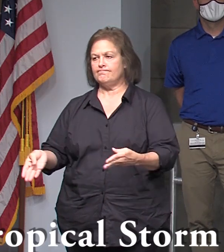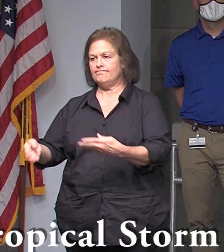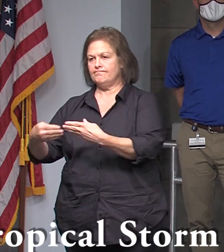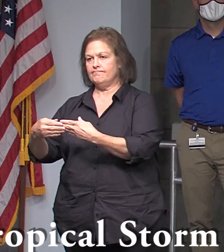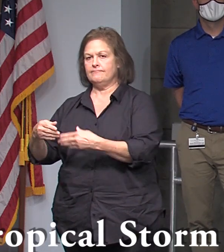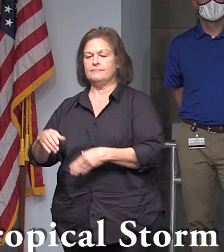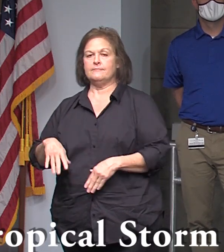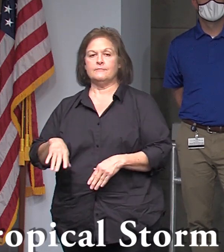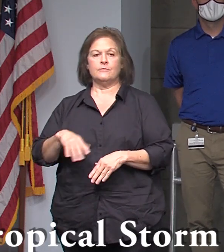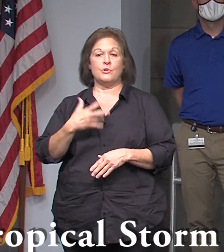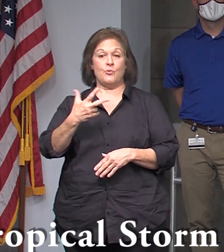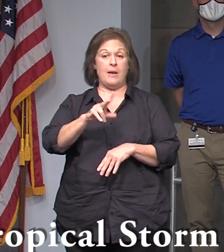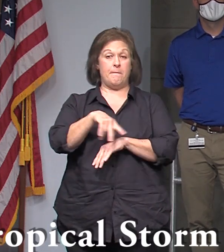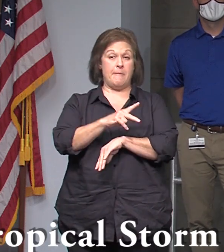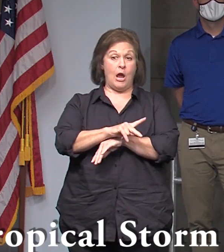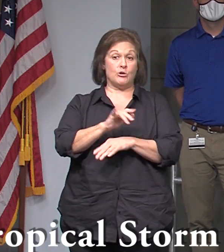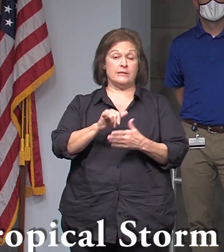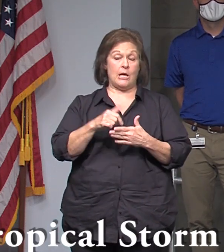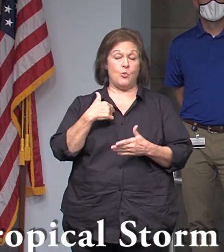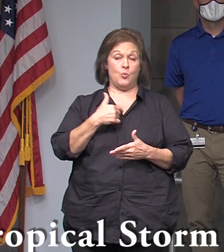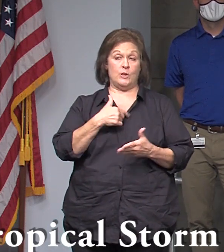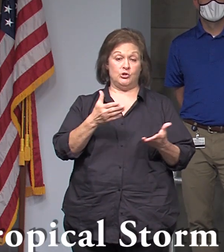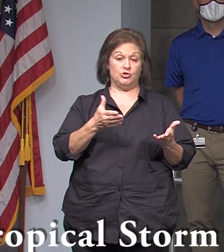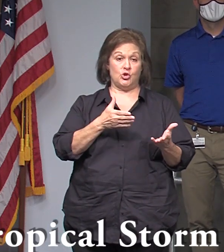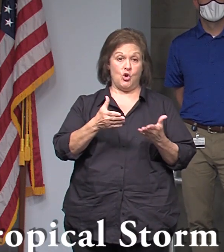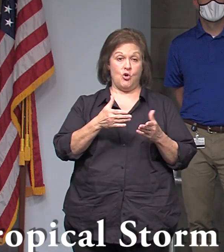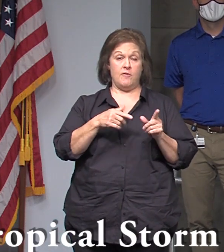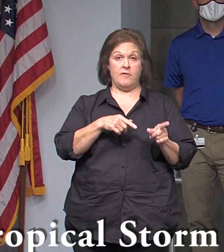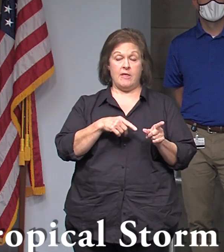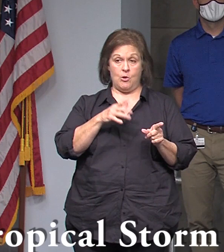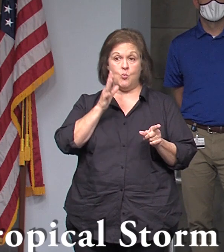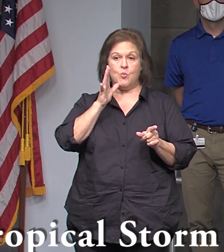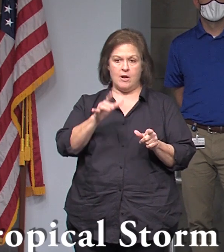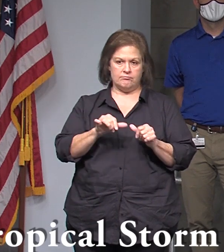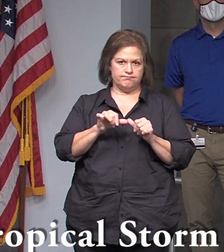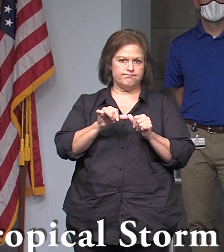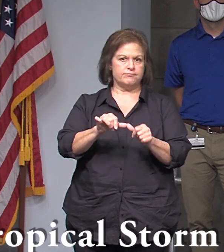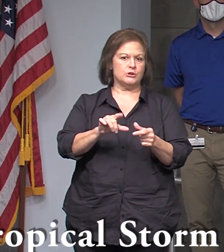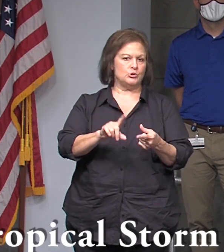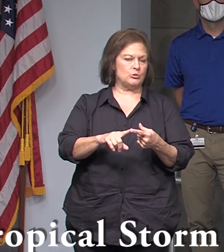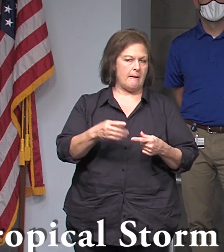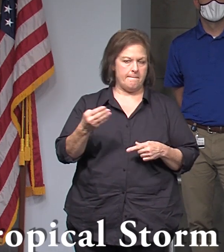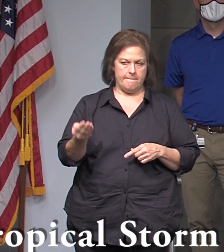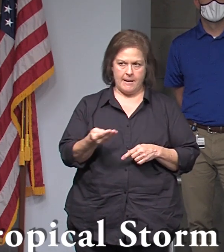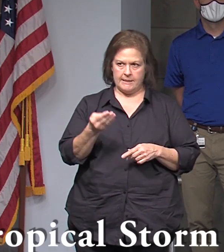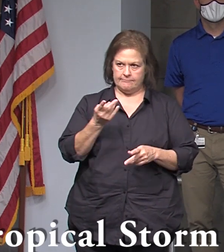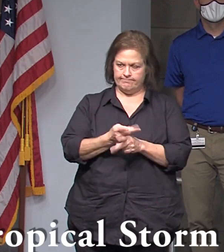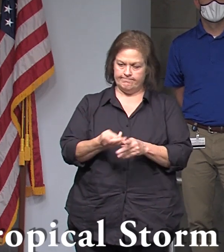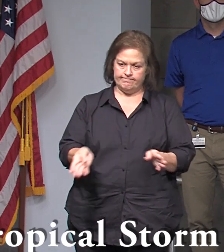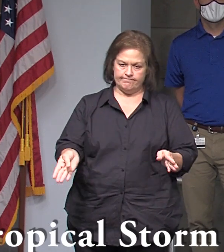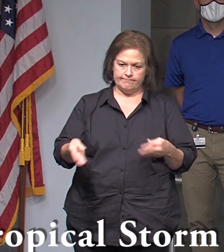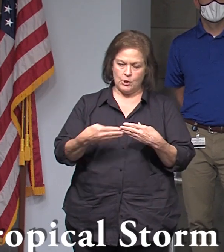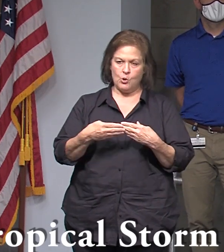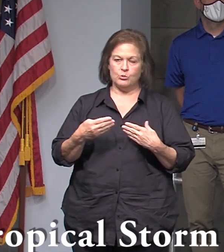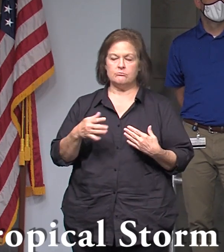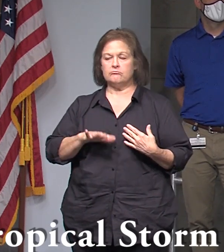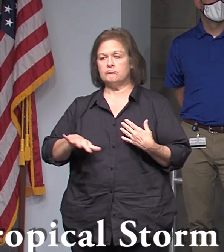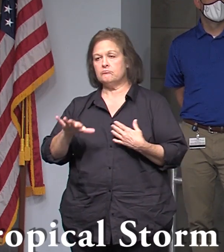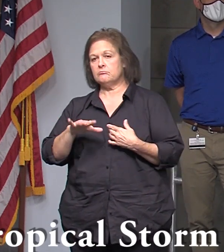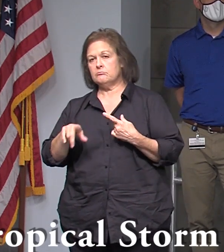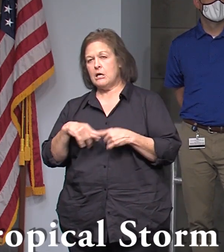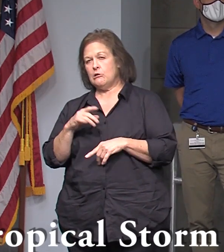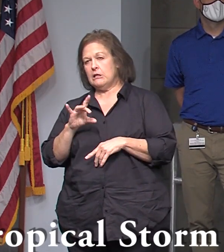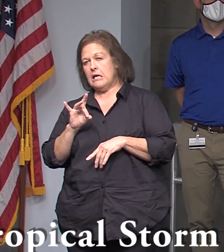region. That includes the three parishes that we serve. And that will continue into Monday. As of right now, we're looking at about a total